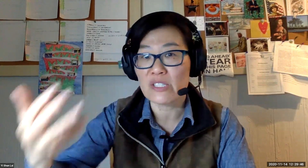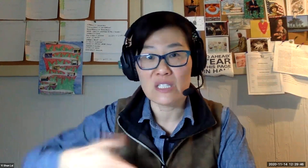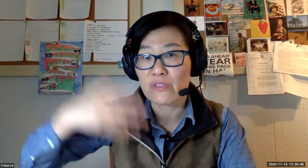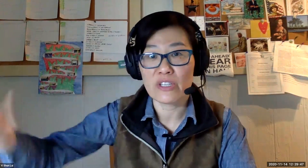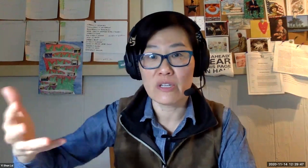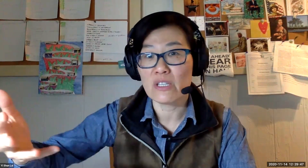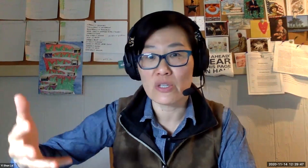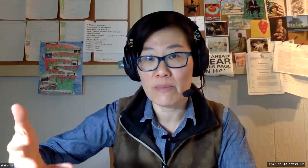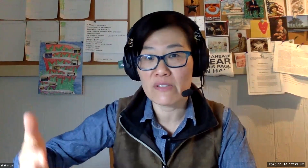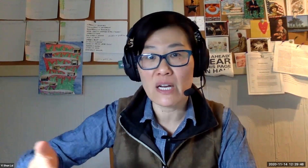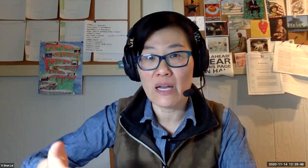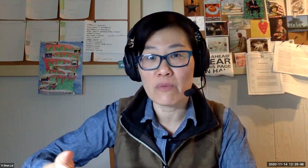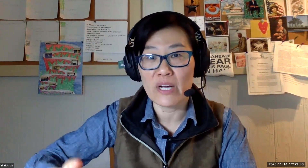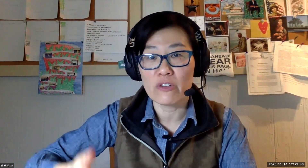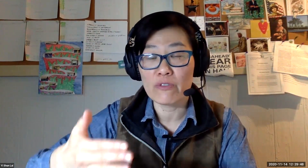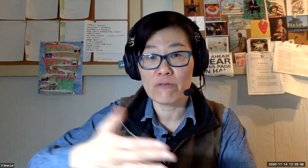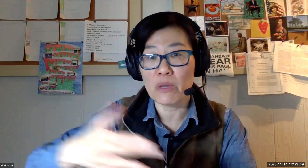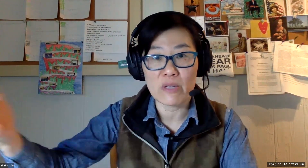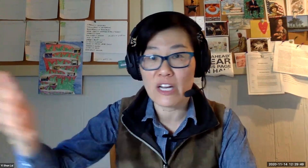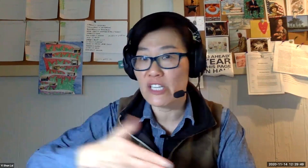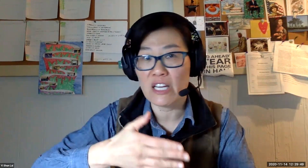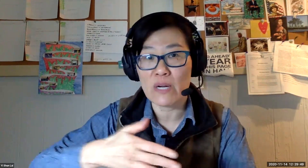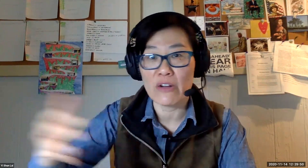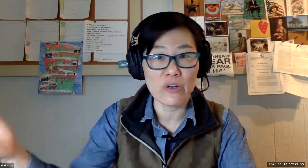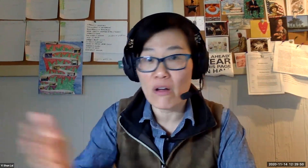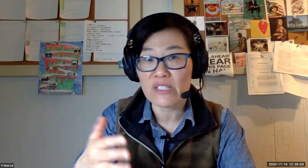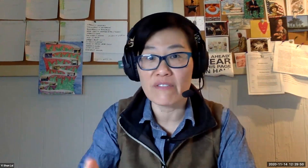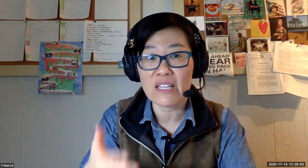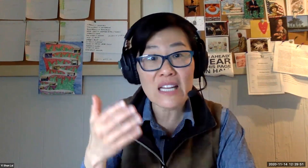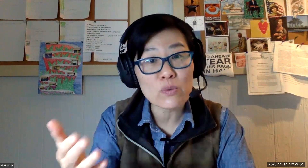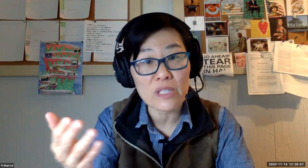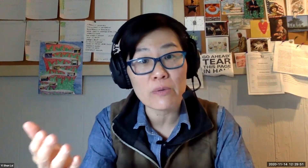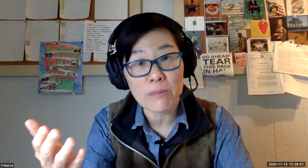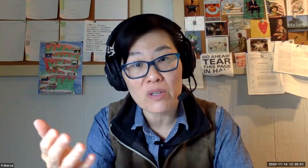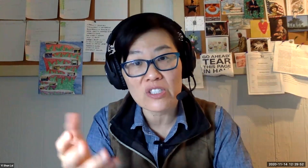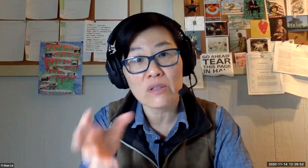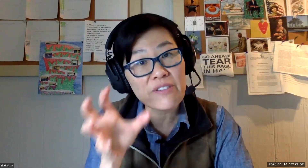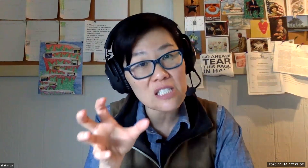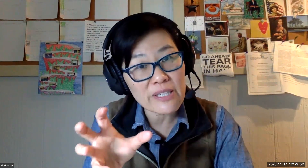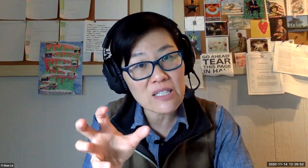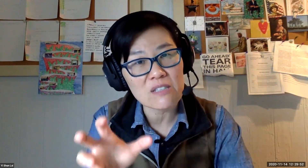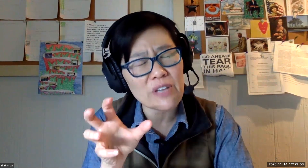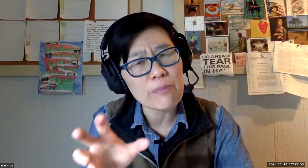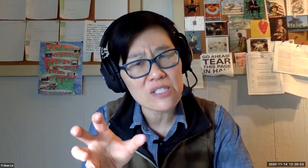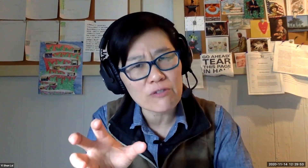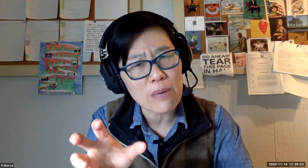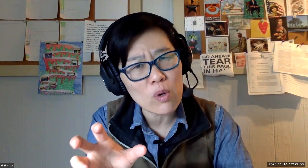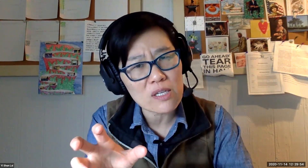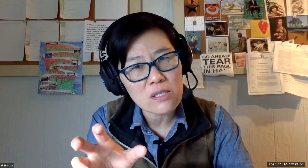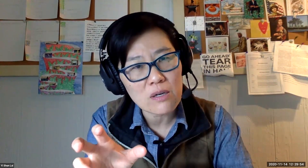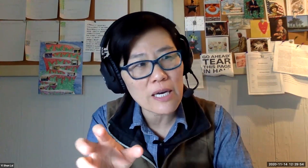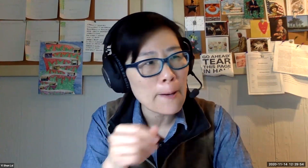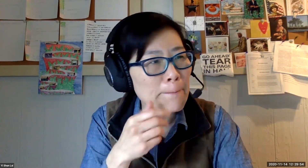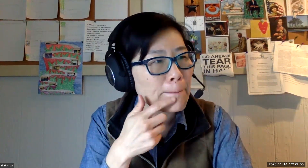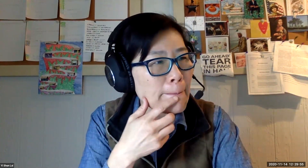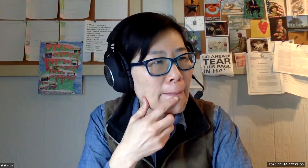with Parkinson's for, a certain amount of time, right? You've been through the caretaking route, all this stuff. Like that's really, really important. So lived experience is a very big deal for